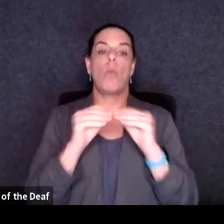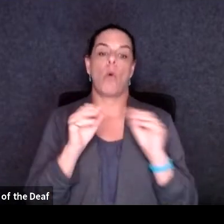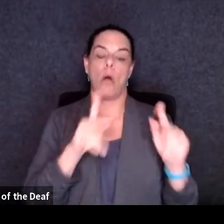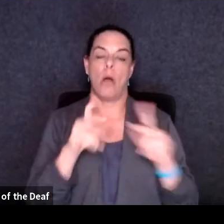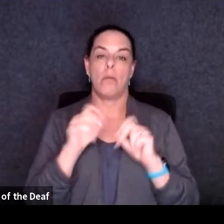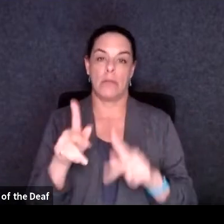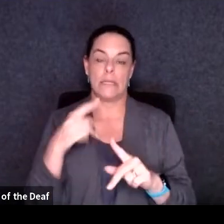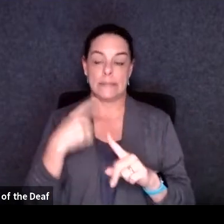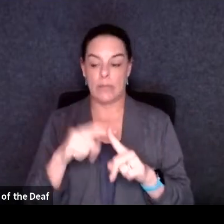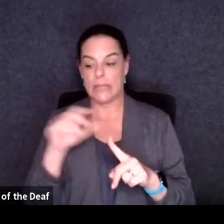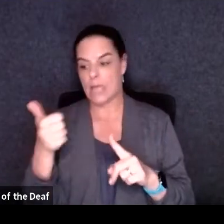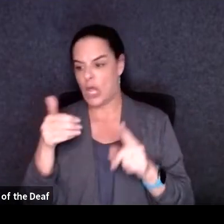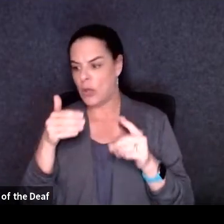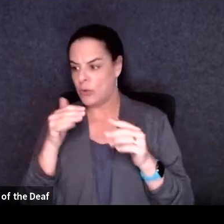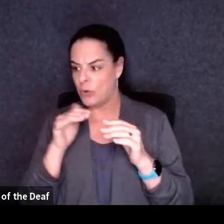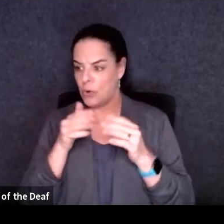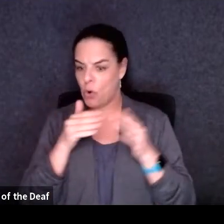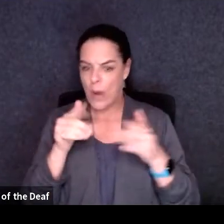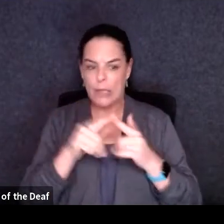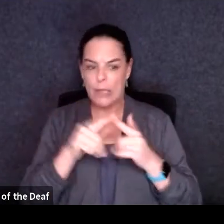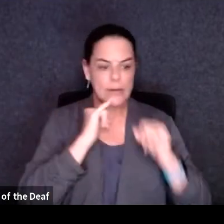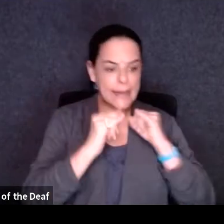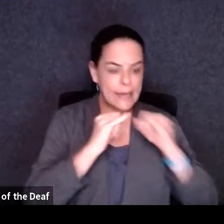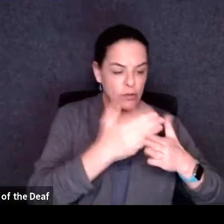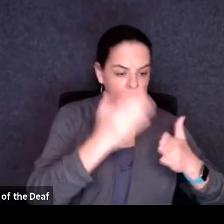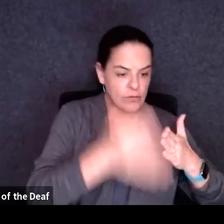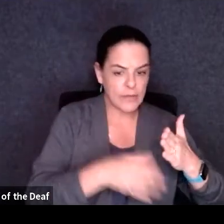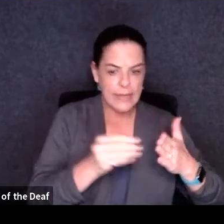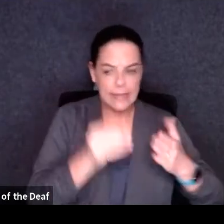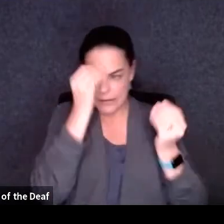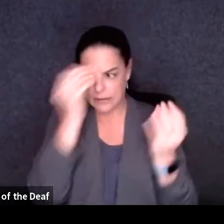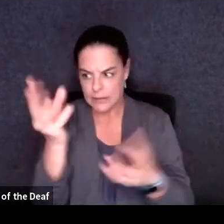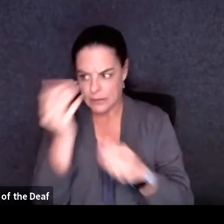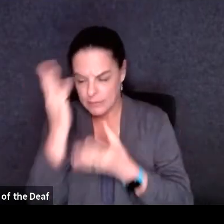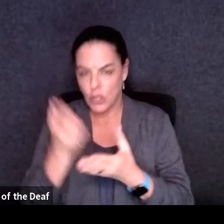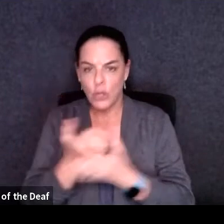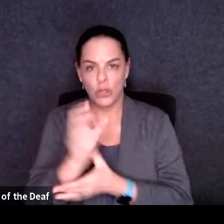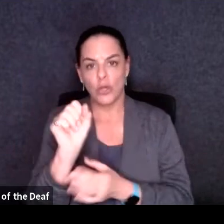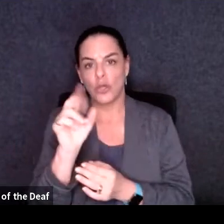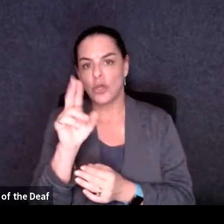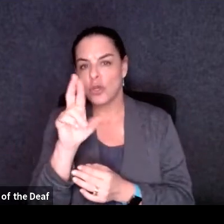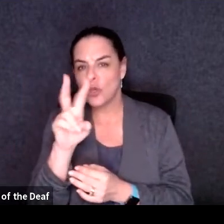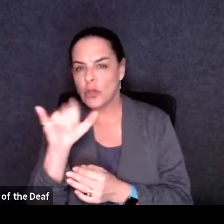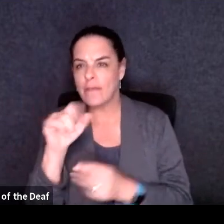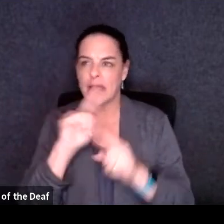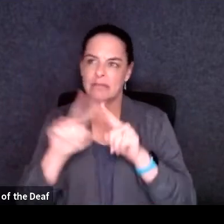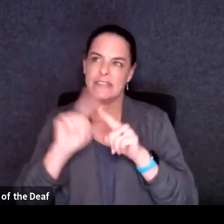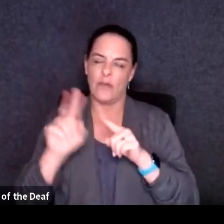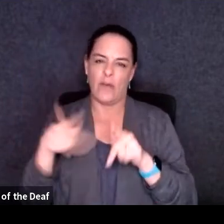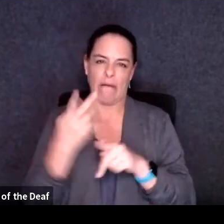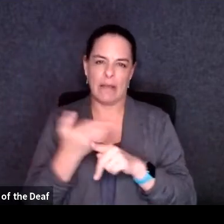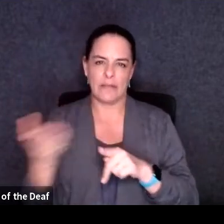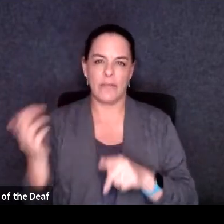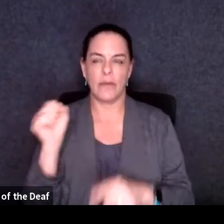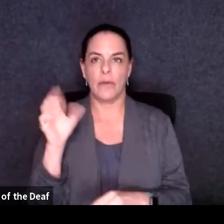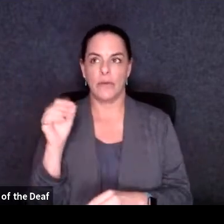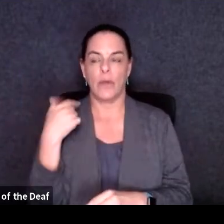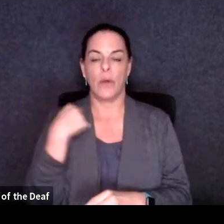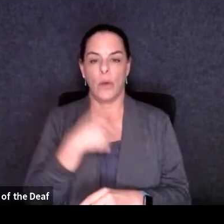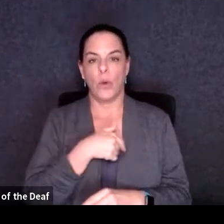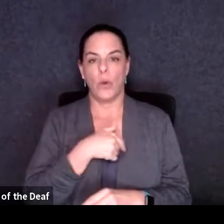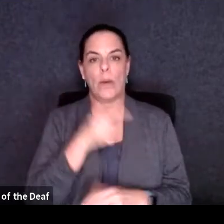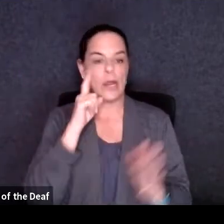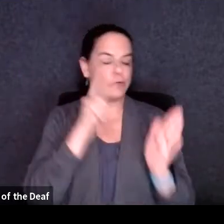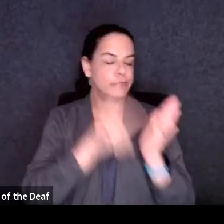ways to get interviews complete and informations to people through surveys and things of that nature. And so we're looking into all